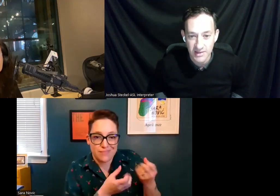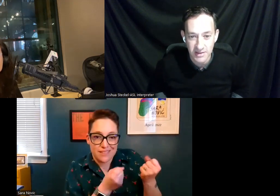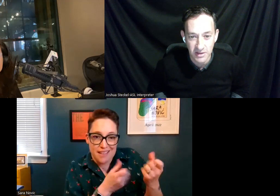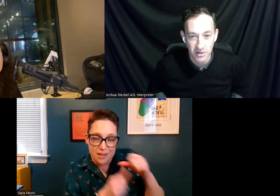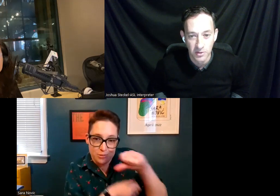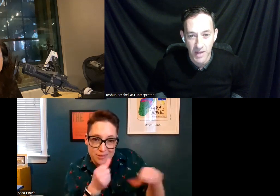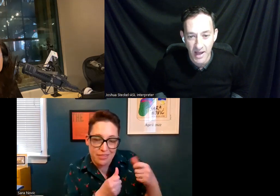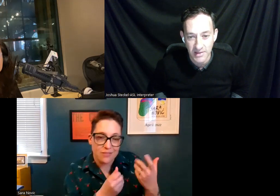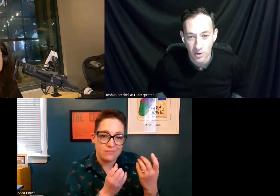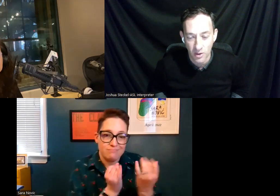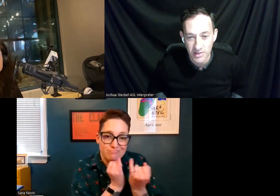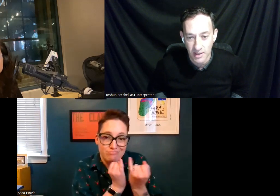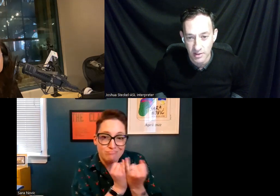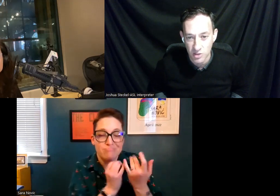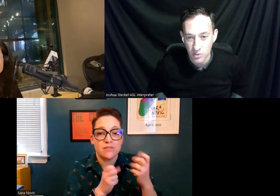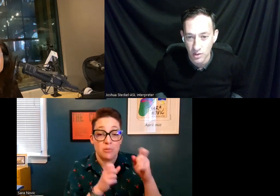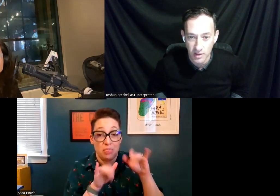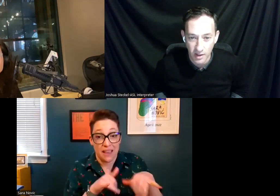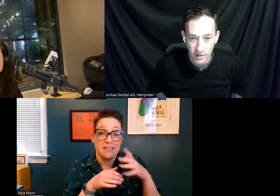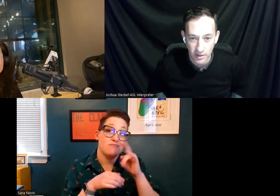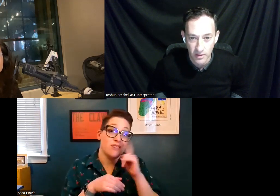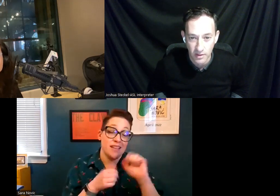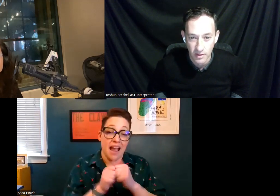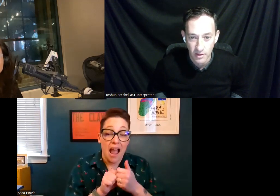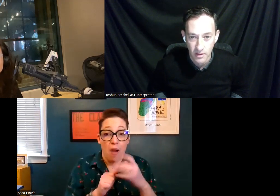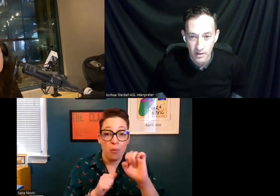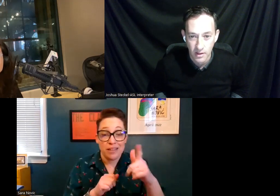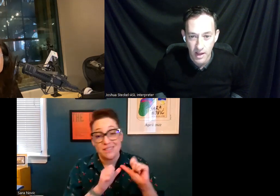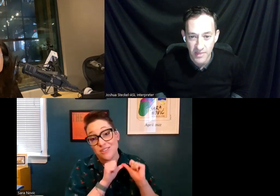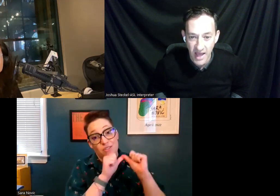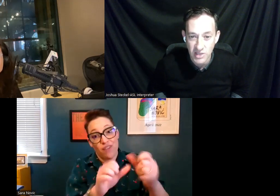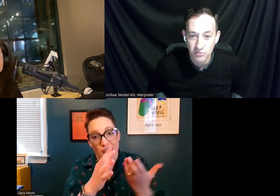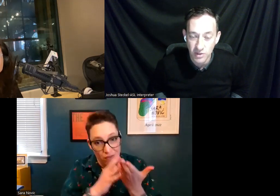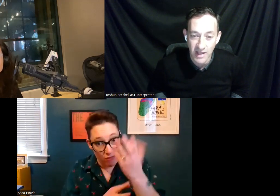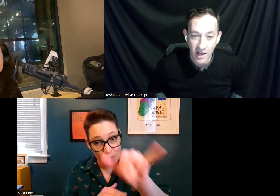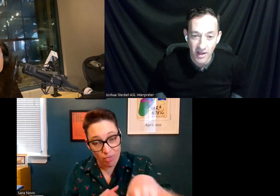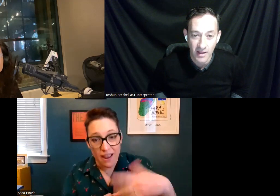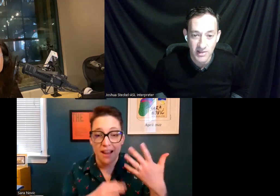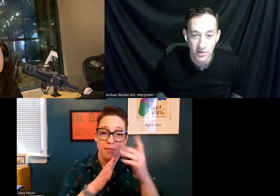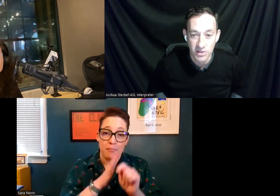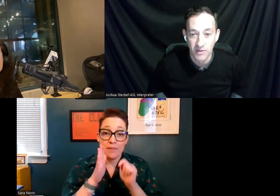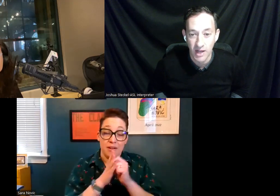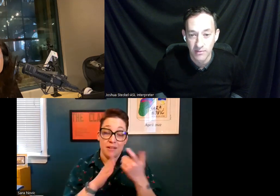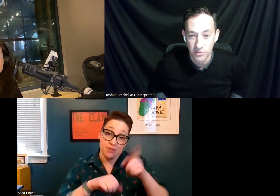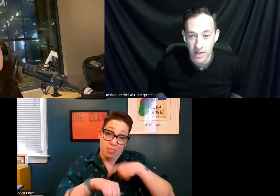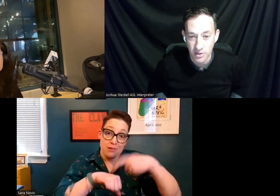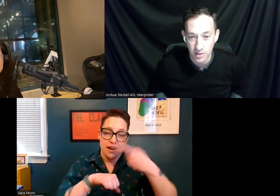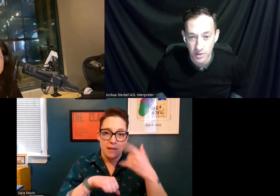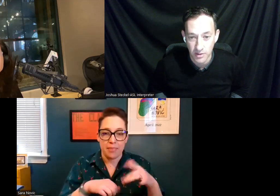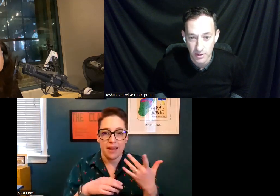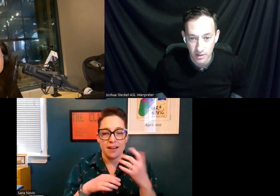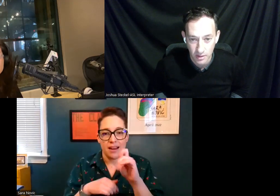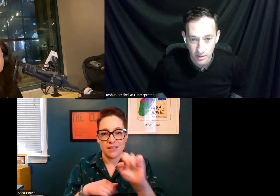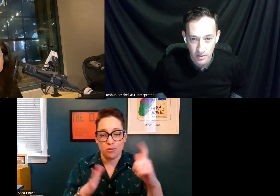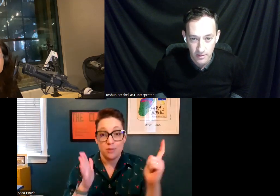kids still passed on sign language to one another. And that is really how ASL survived through that dark